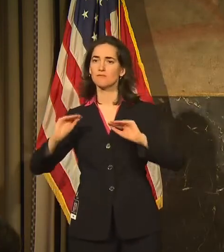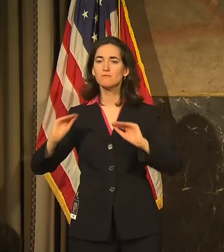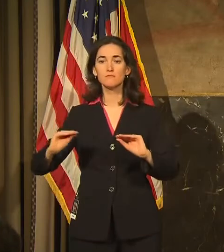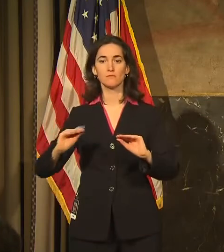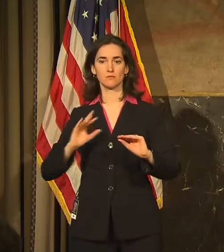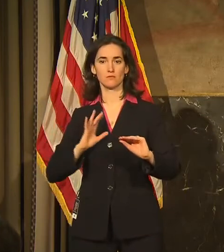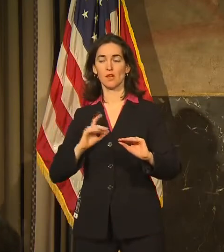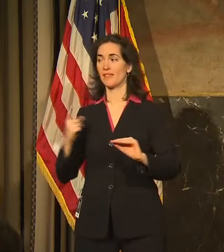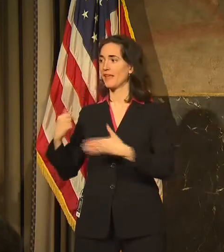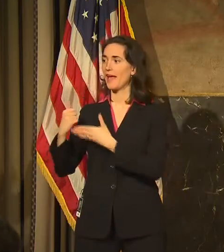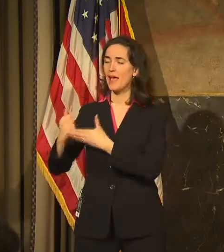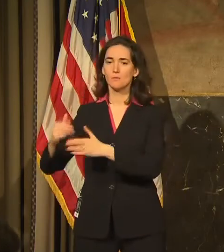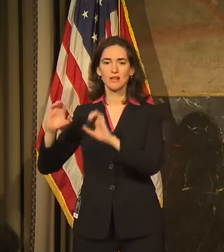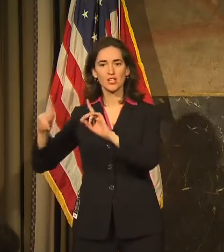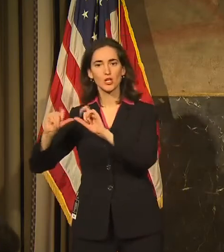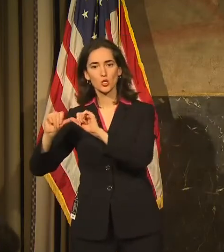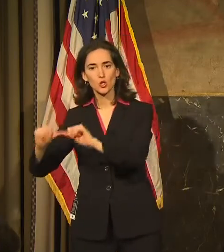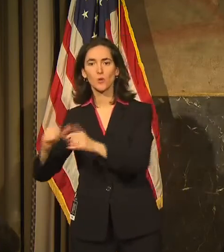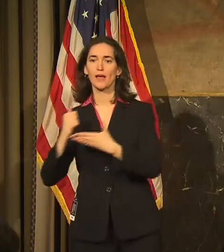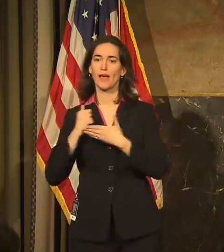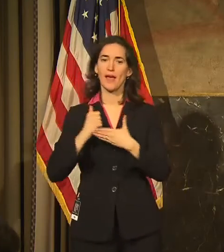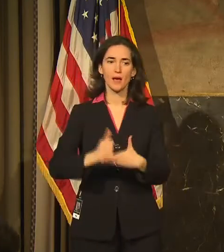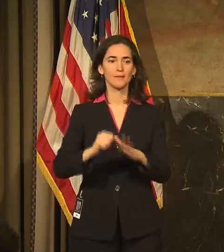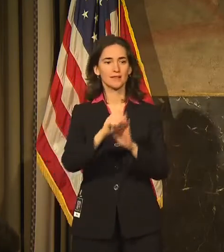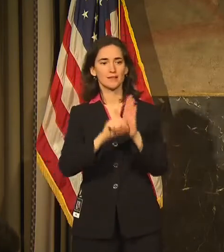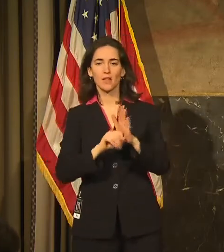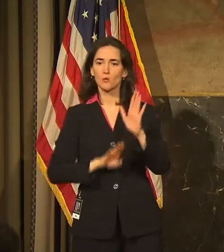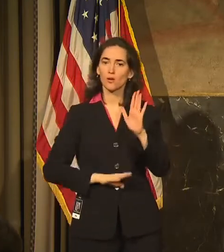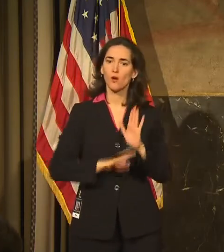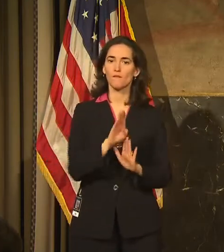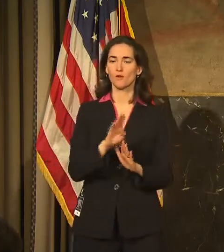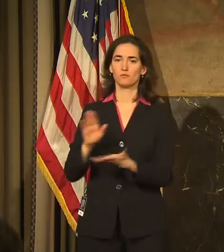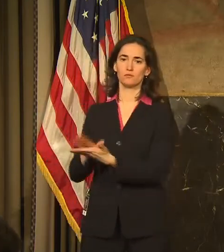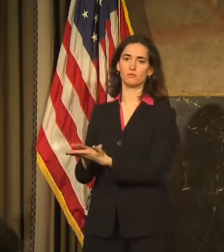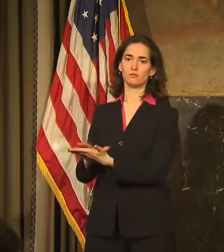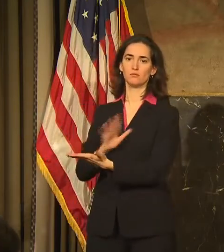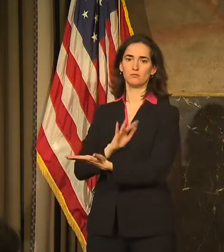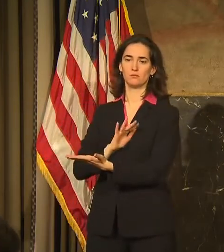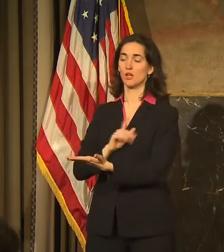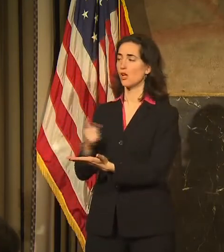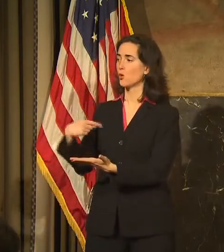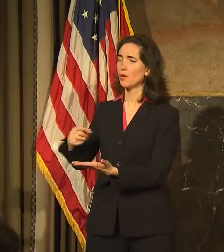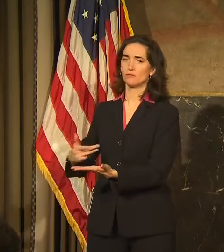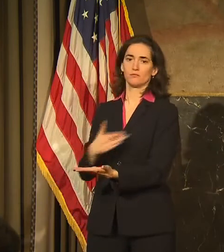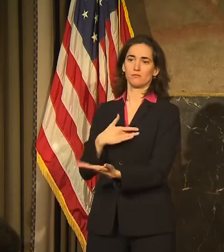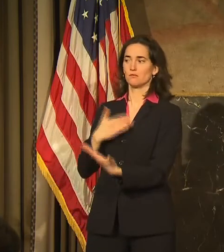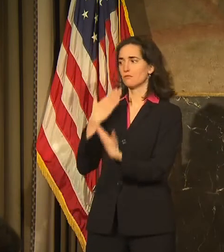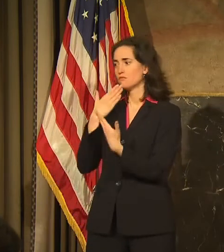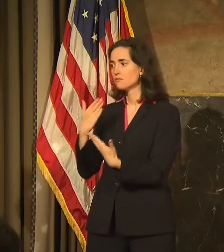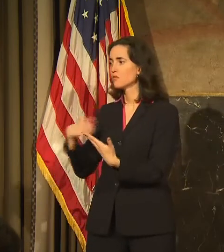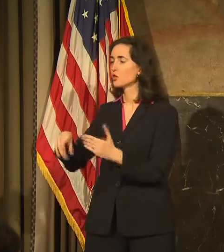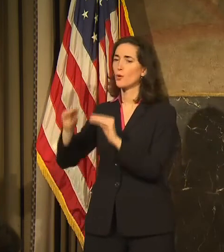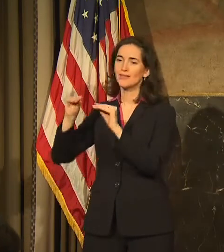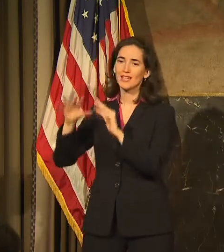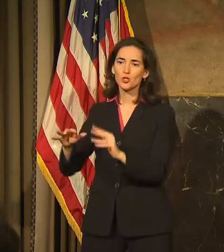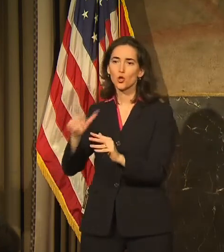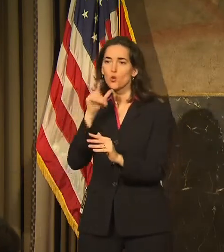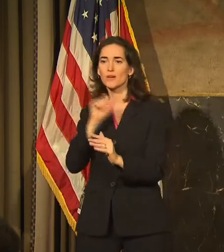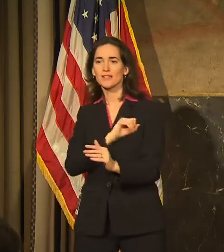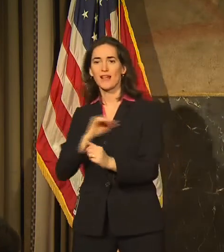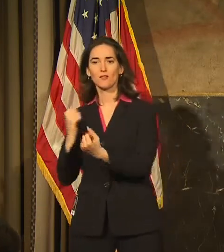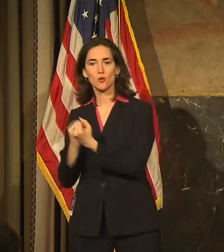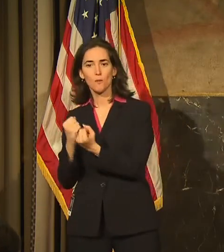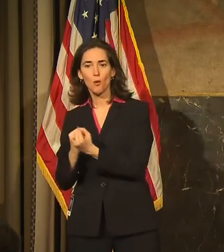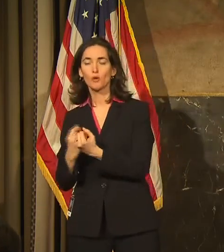and obviously the education of our children. And we all appreciate teachers and support staff,